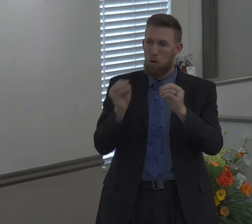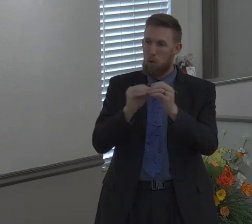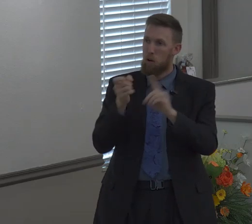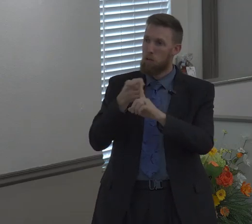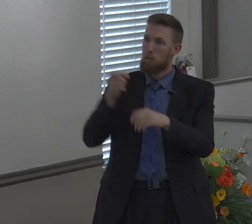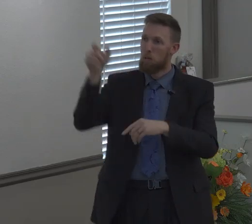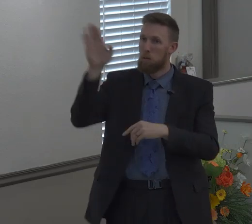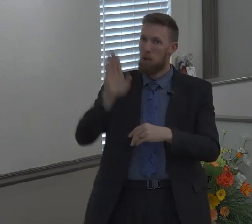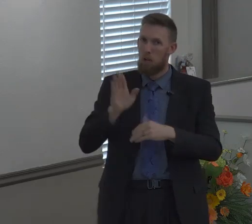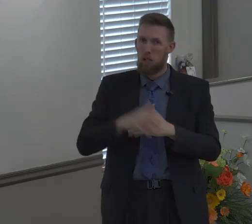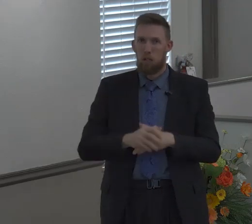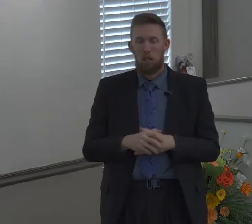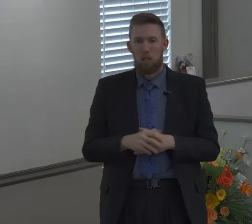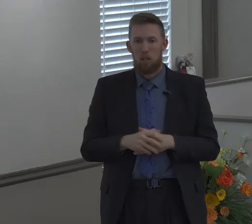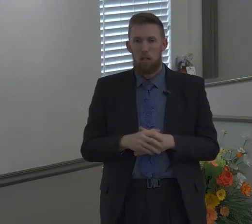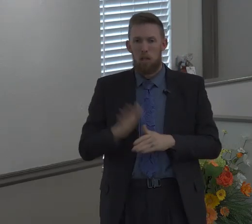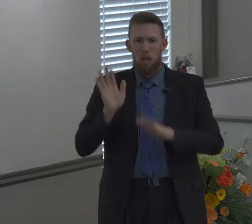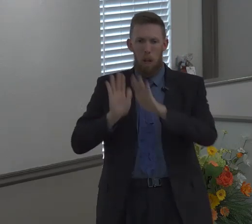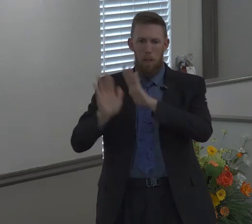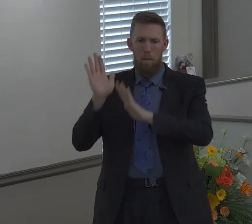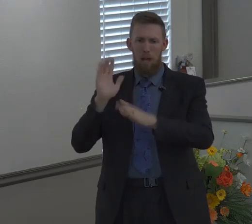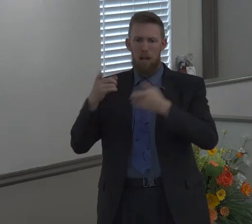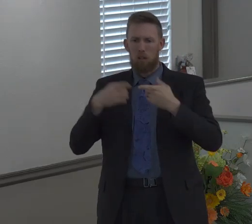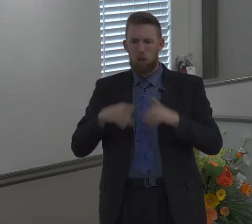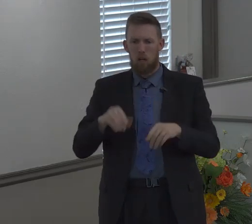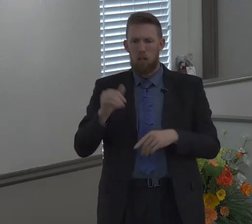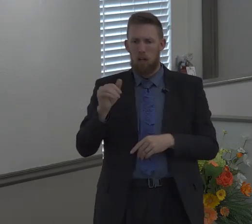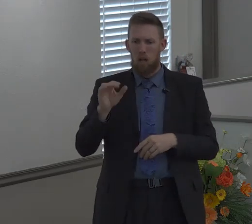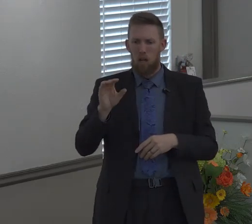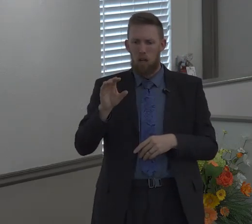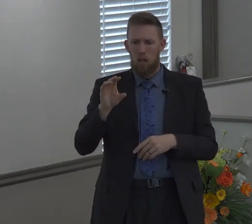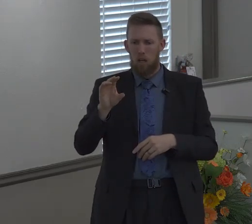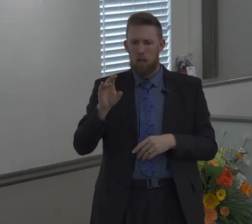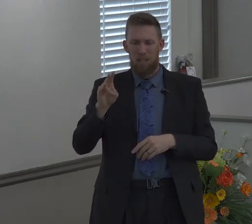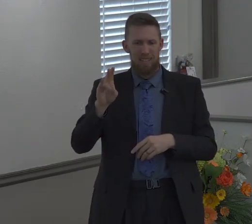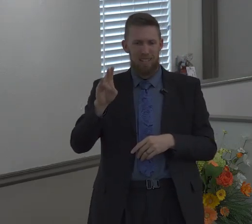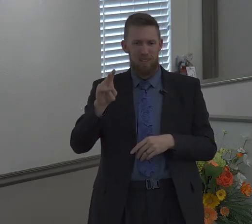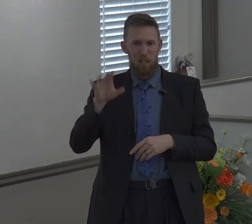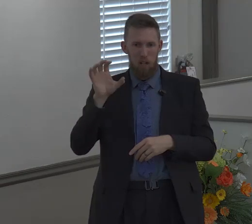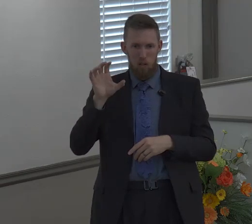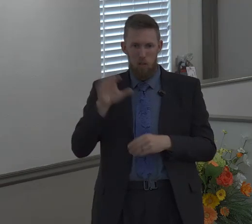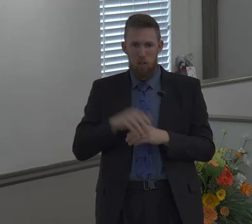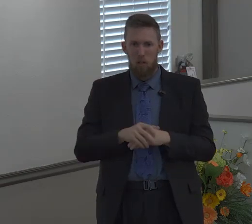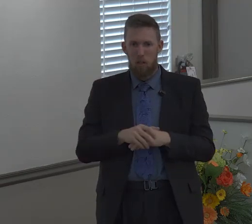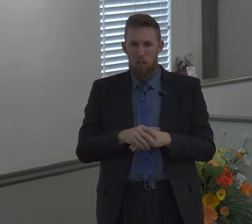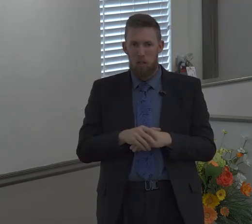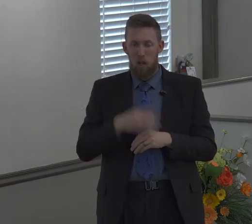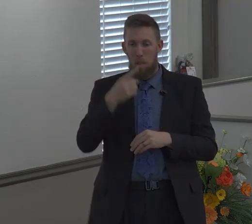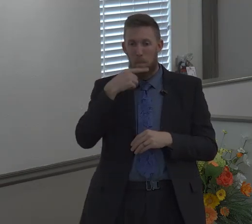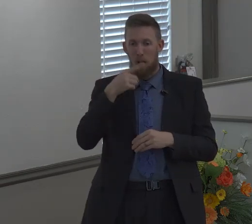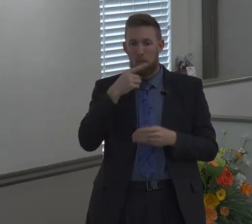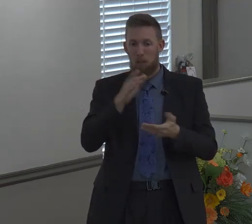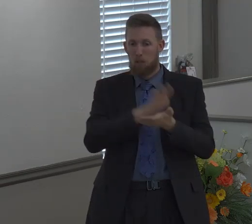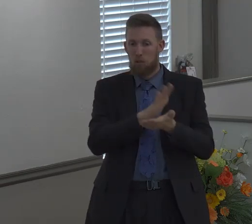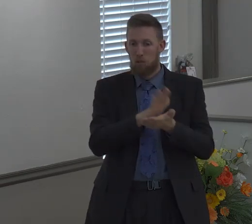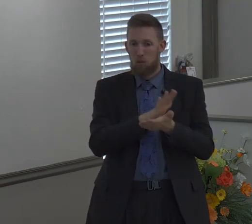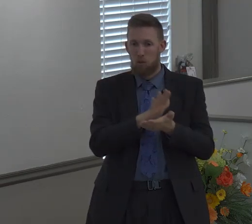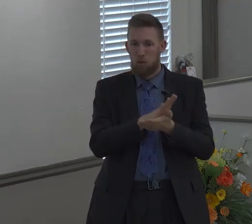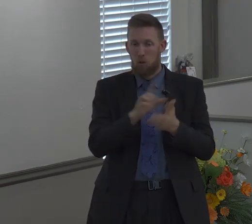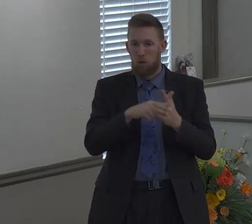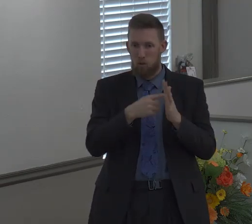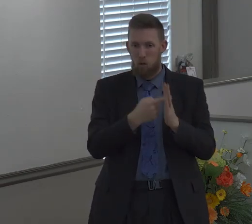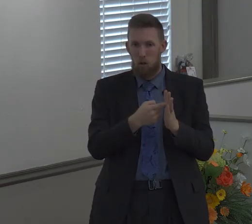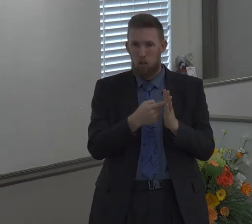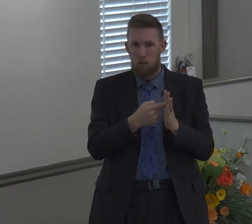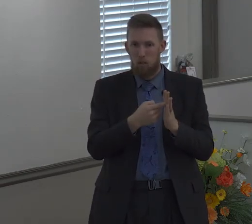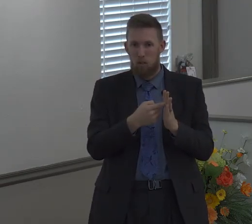1700s, I'll quickly do this because I know I'm running late. Back in the 1700s, in the start of the public school system in America, the Bible was